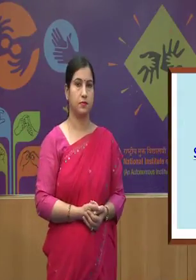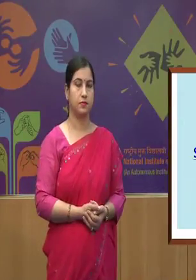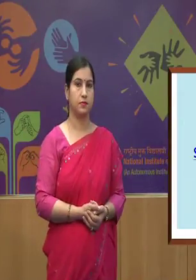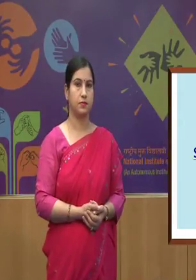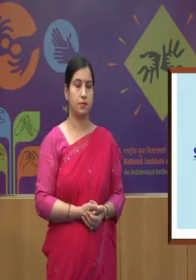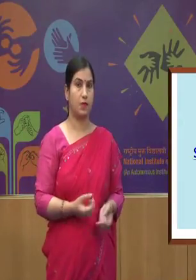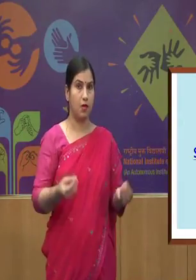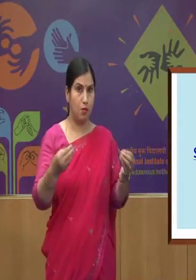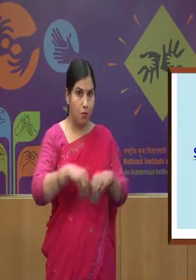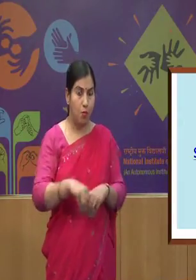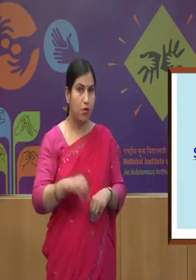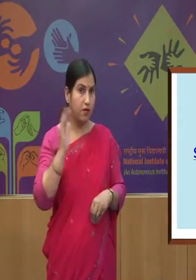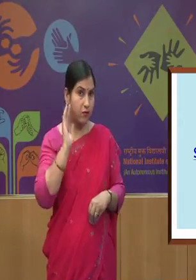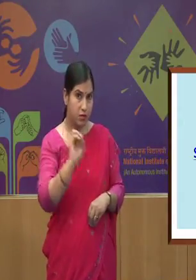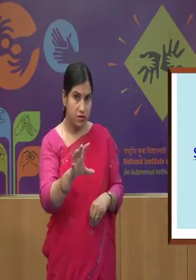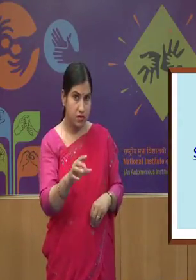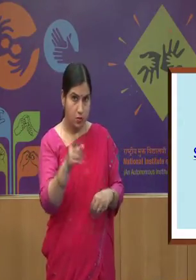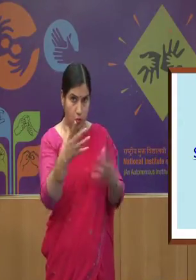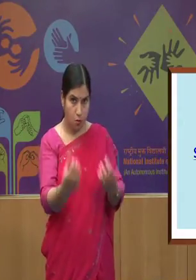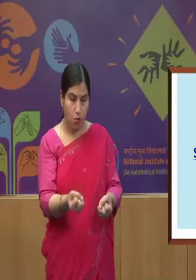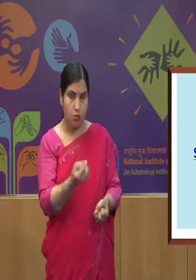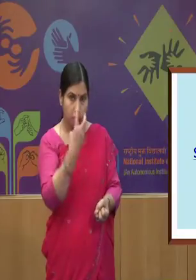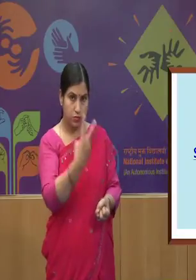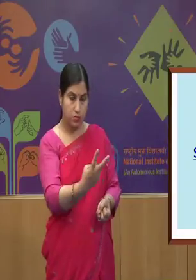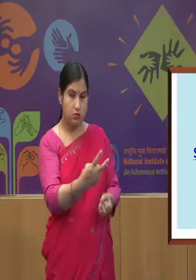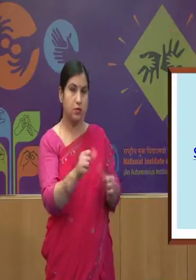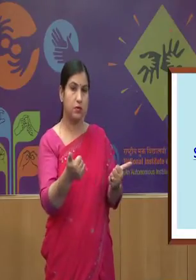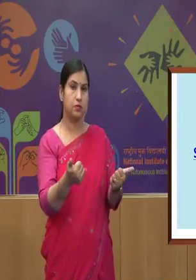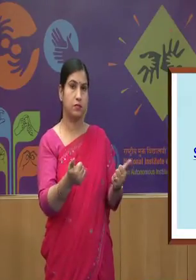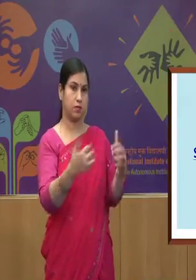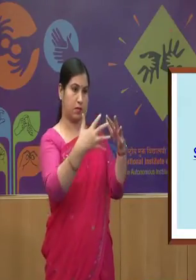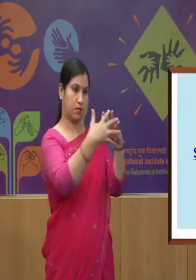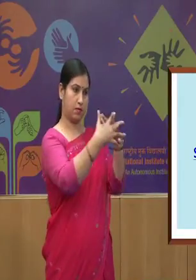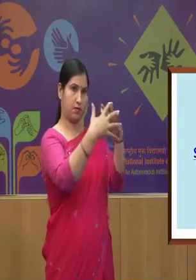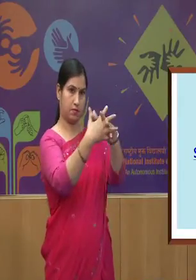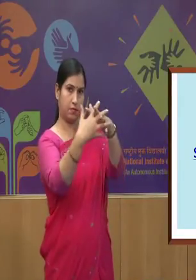For more information, you can visit our website